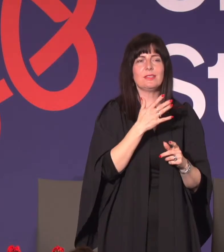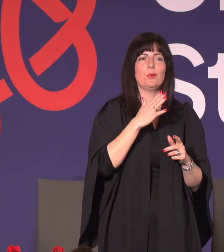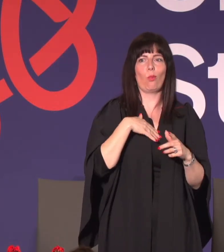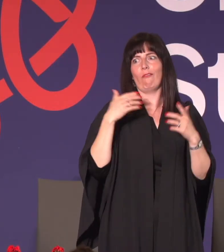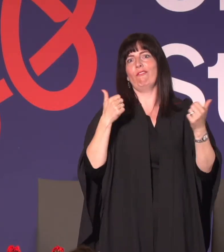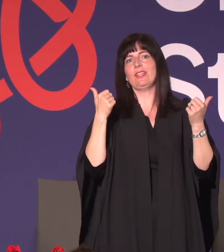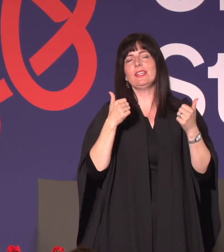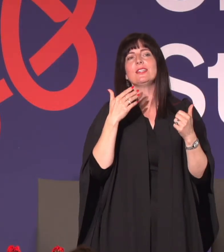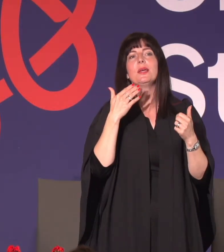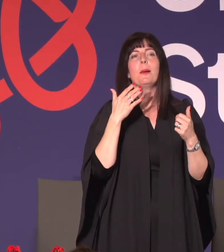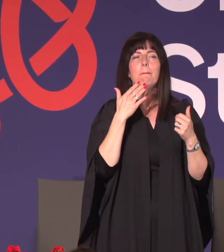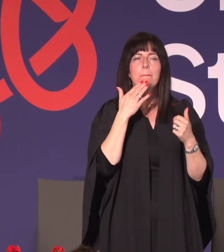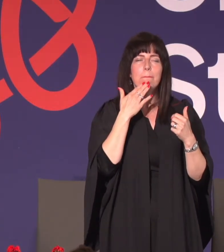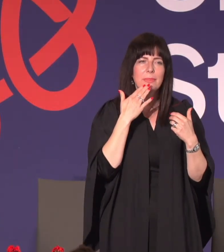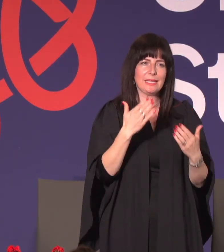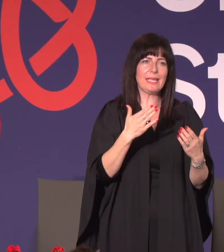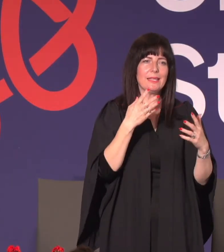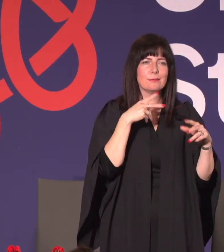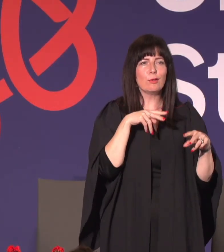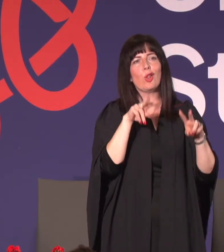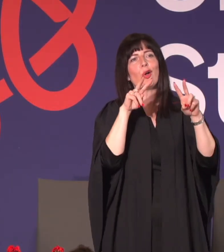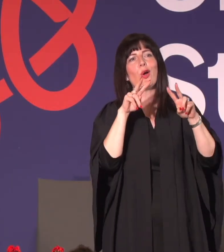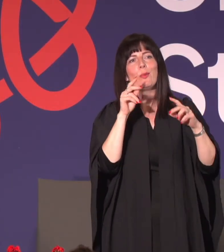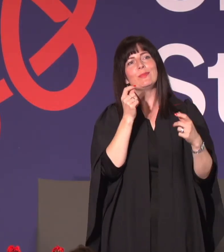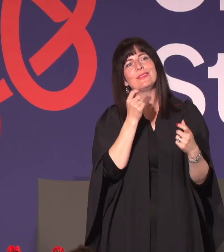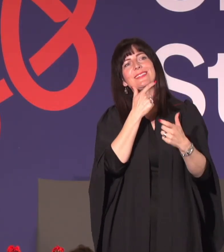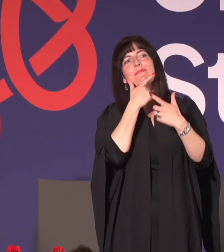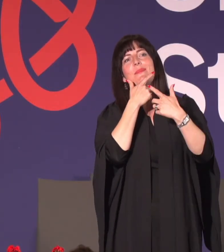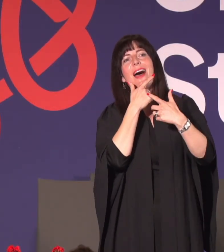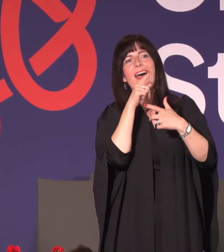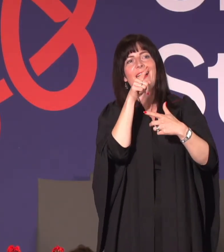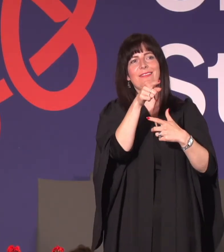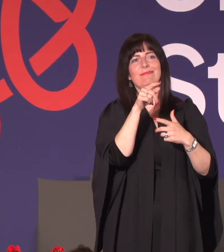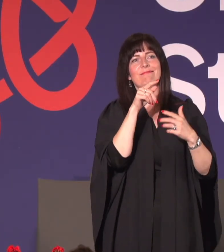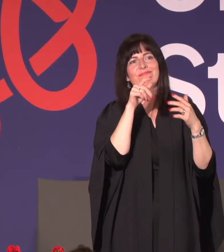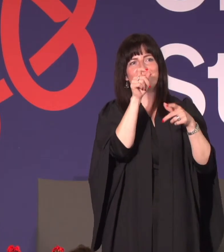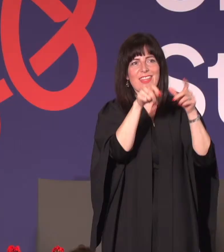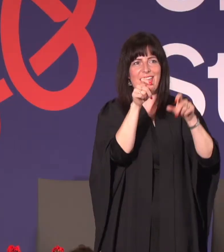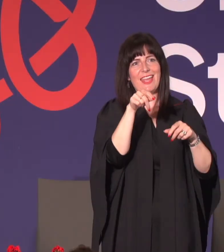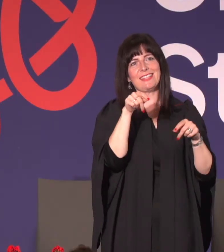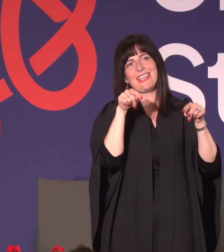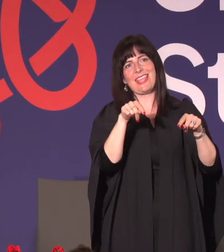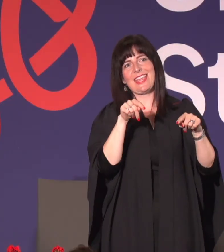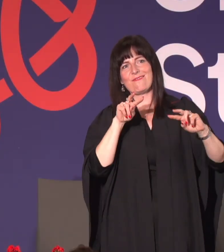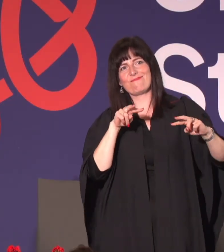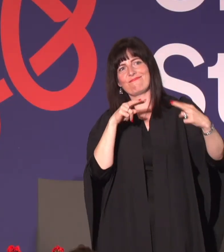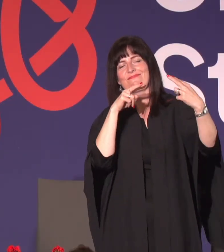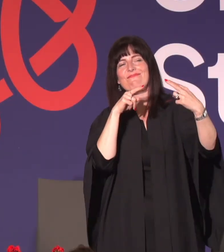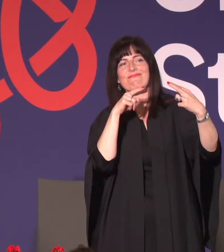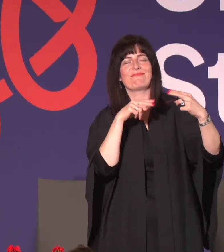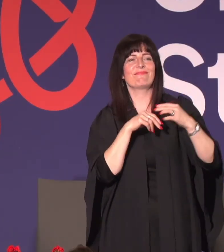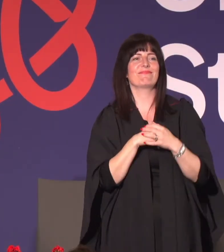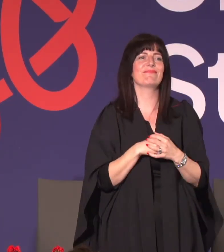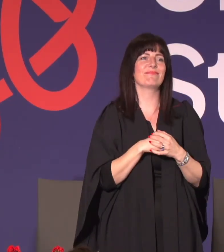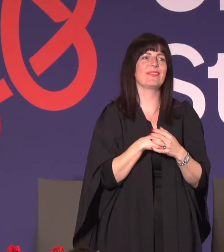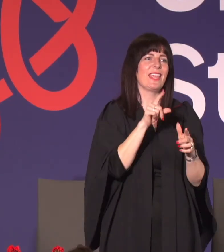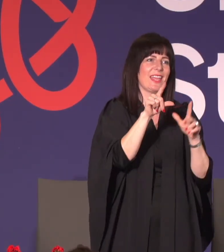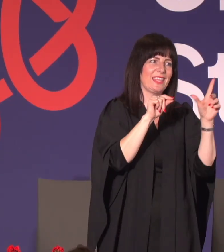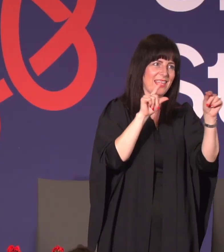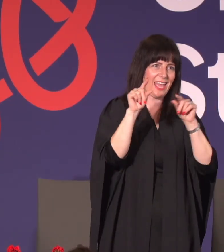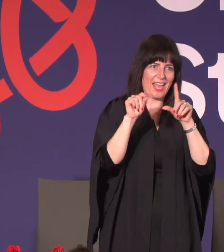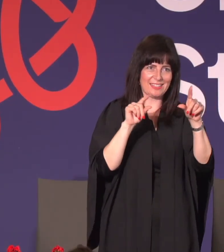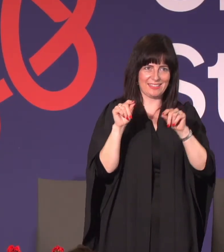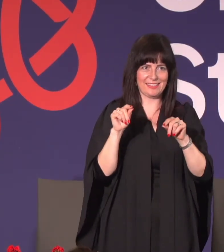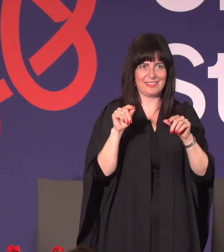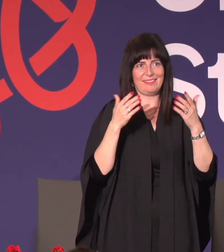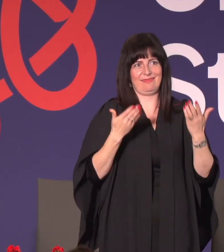do take a second to look up and smile at the guests that are here celebrating with you today. Guests, this